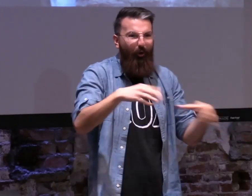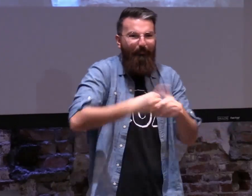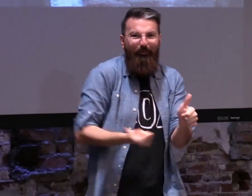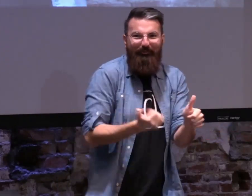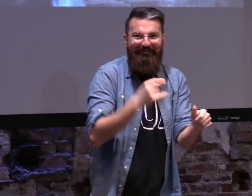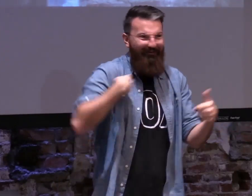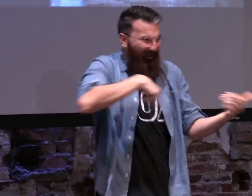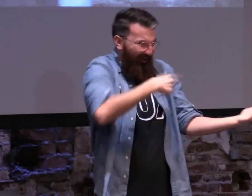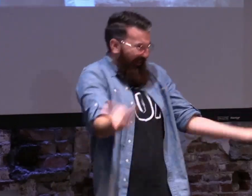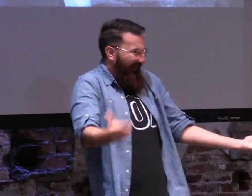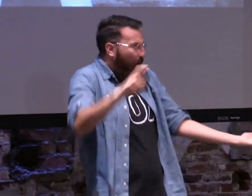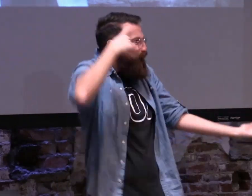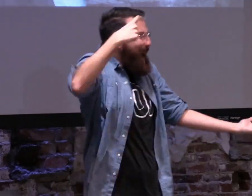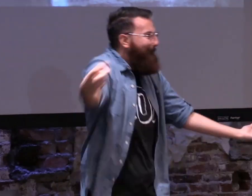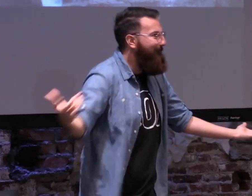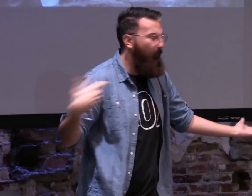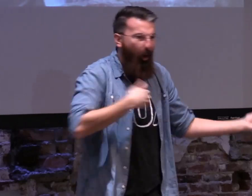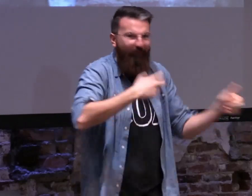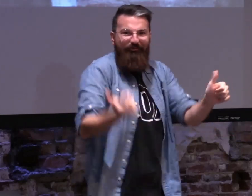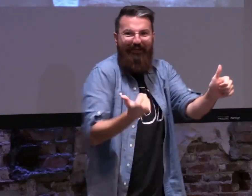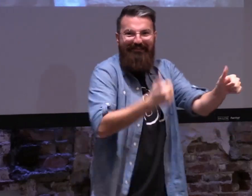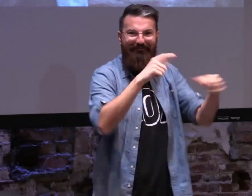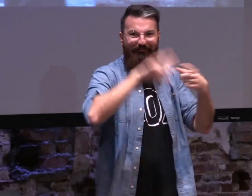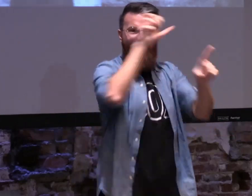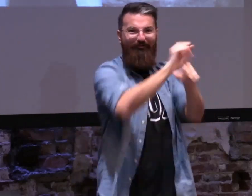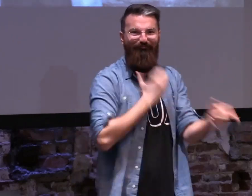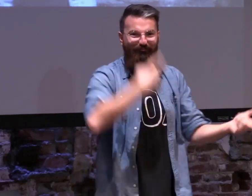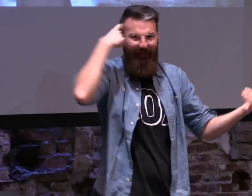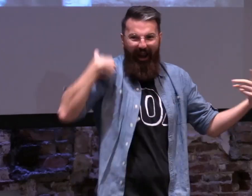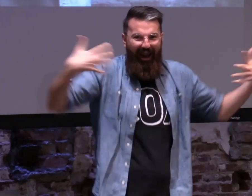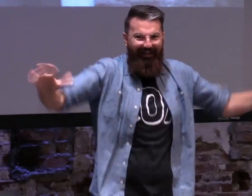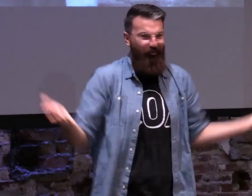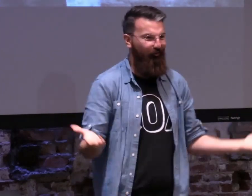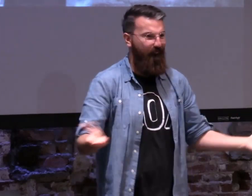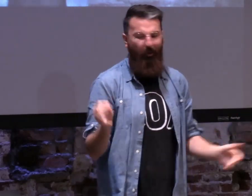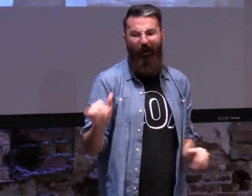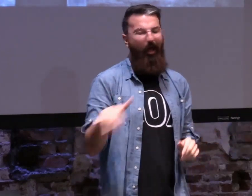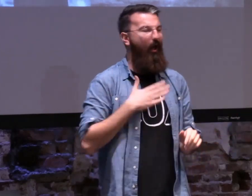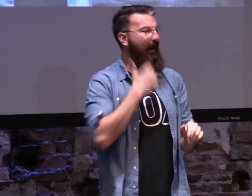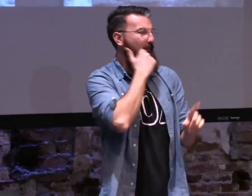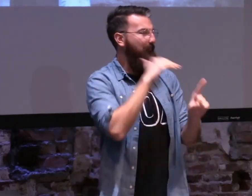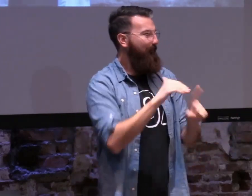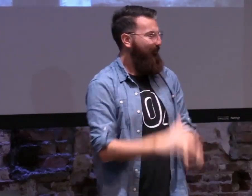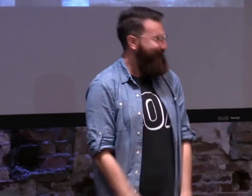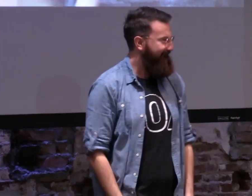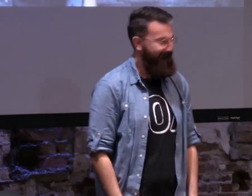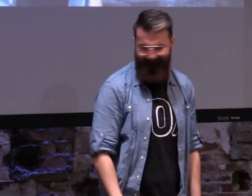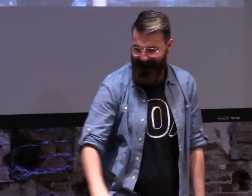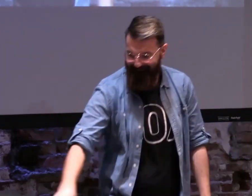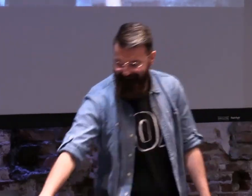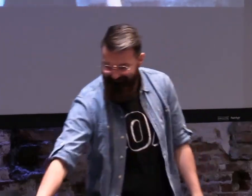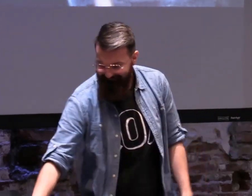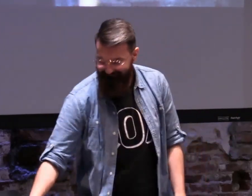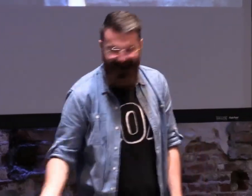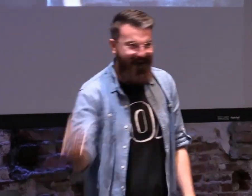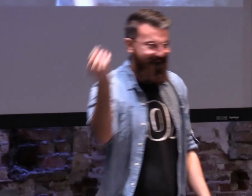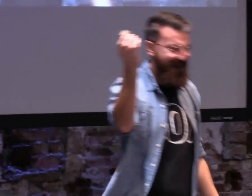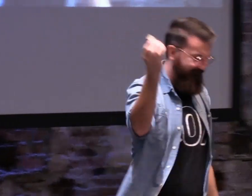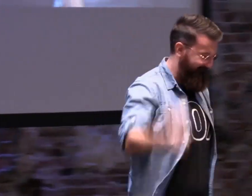already dreamers, not should be a dreamer. It's not an aspiration. We are here. We're in the dream. So being here is a part of a dream fulfilled.